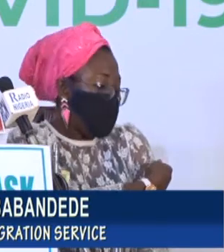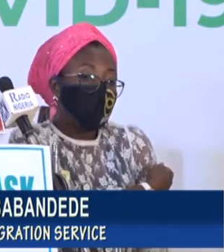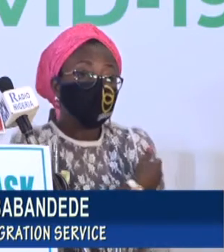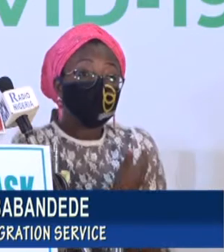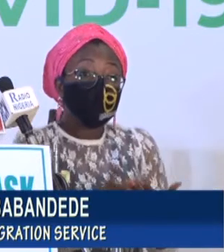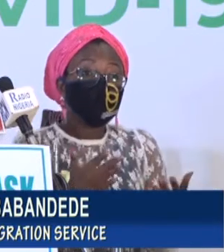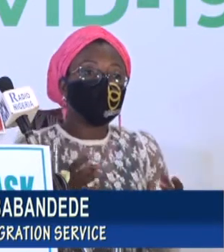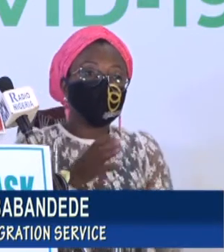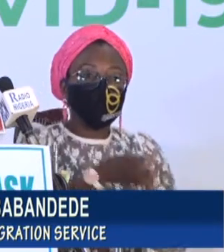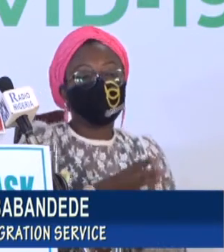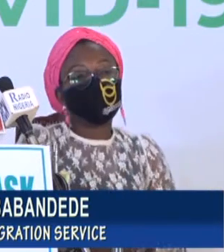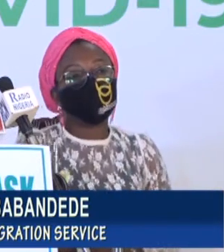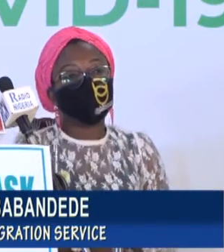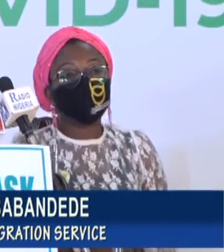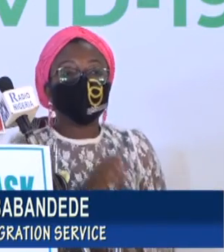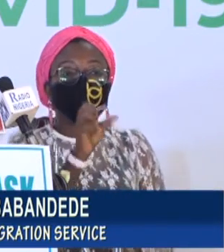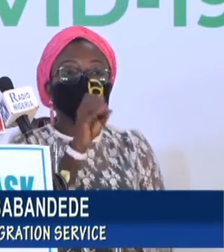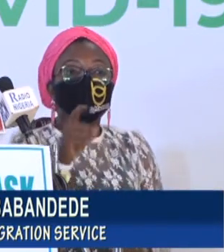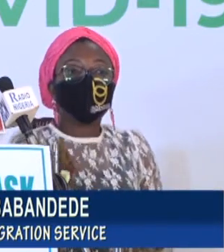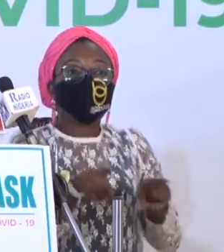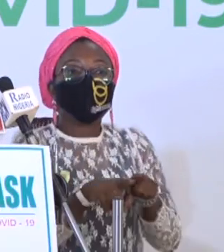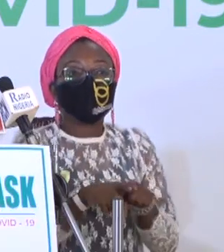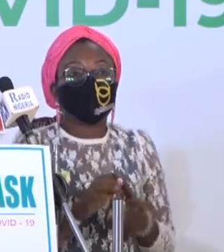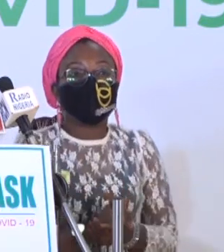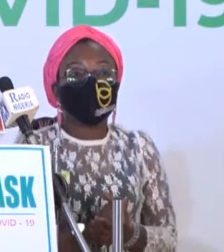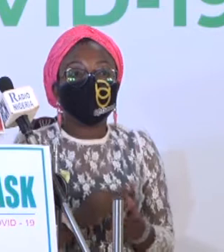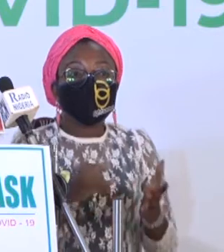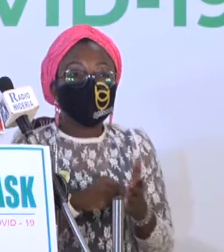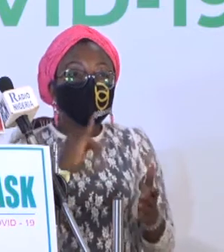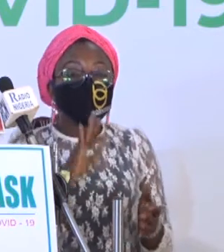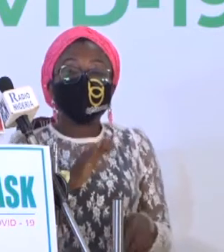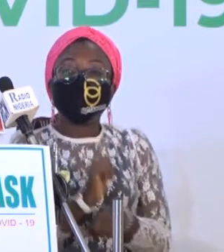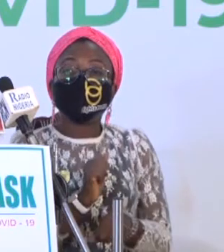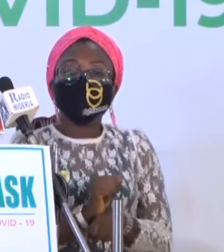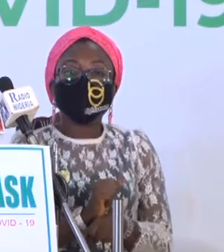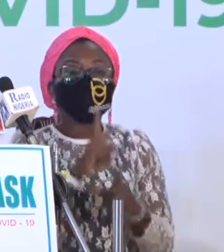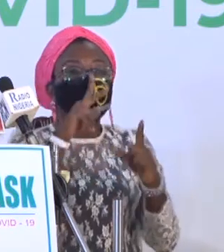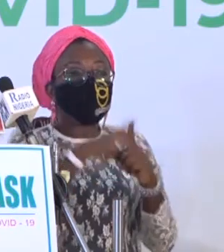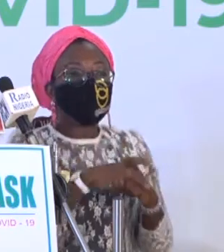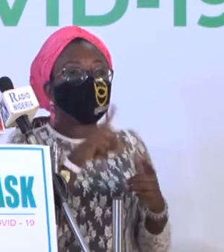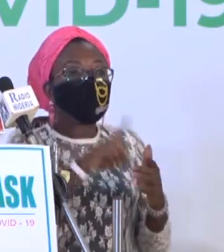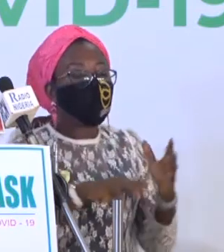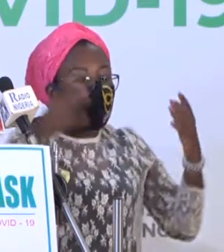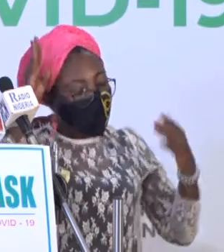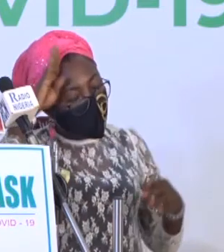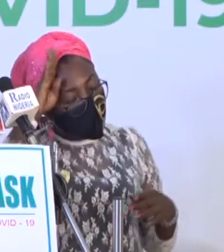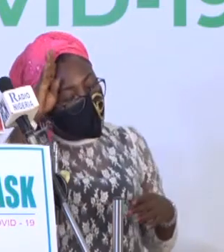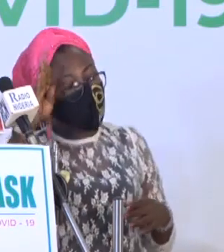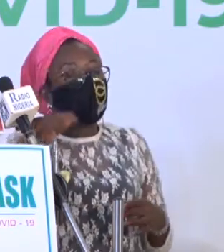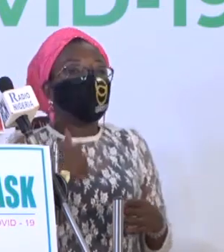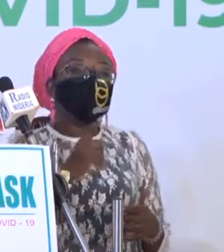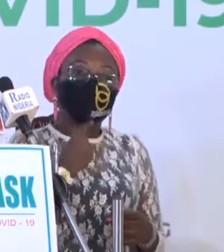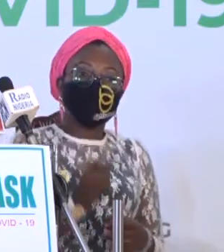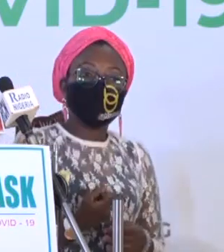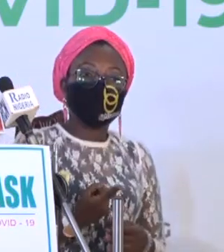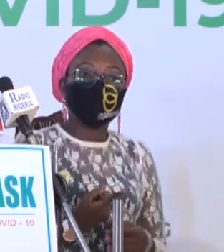tests, and it is happening. So also, it is our duty to implement the directive of Mr. President, the powers